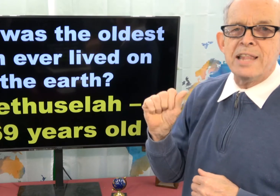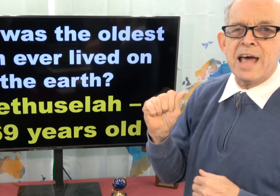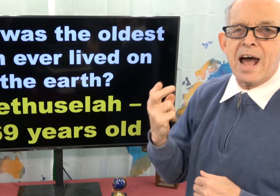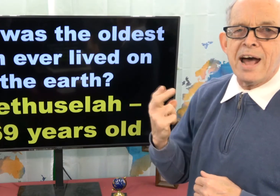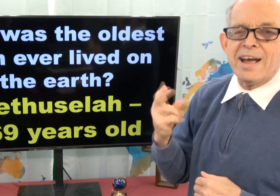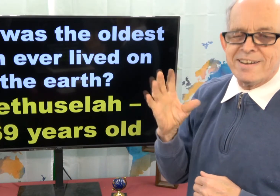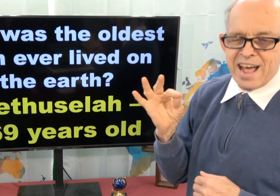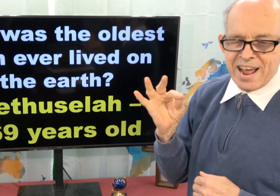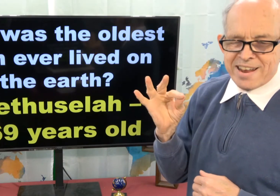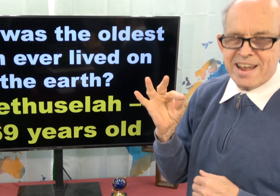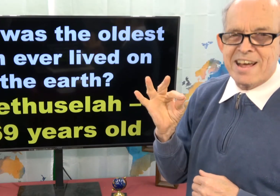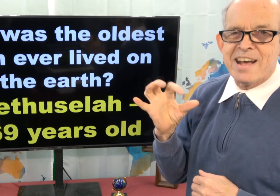Methuselah,